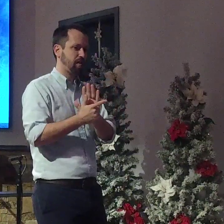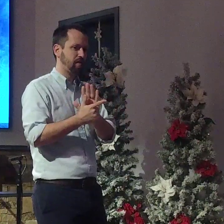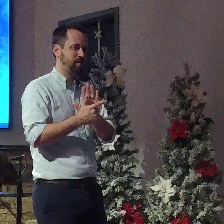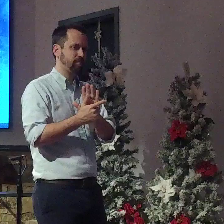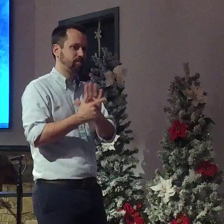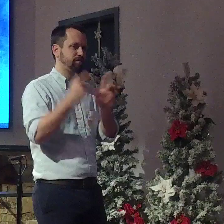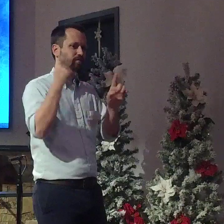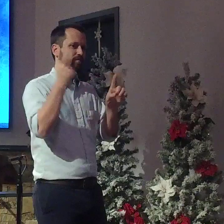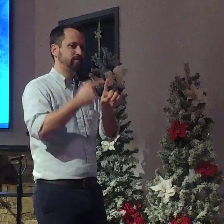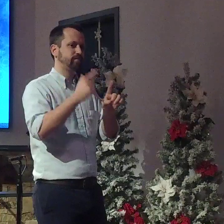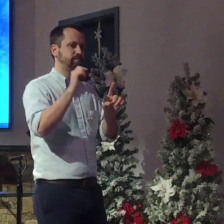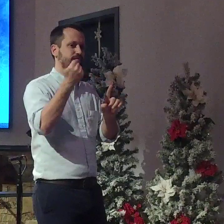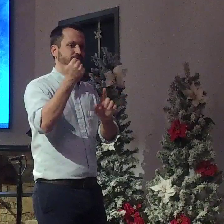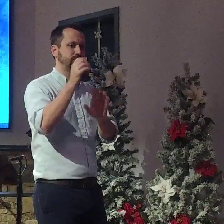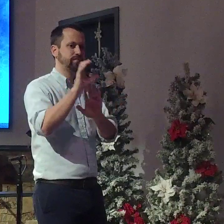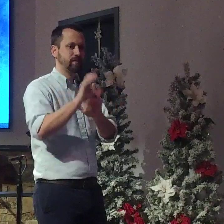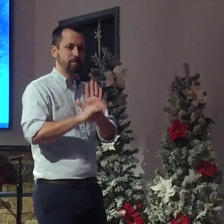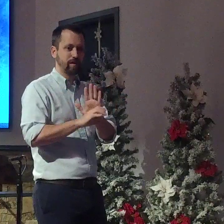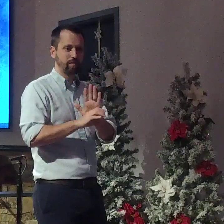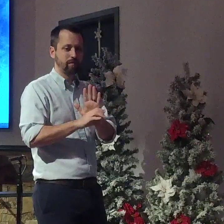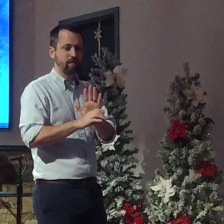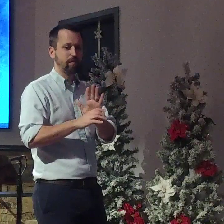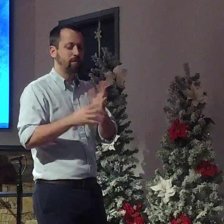as, have you ever lied?